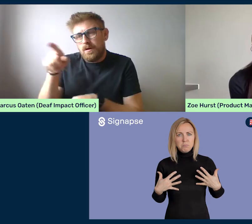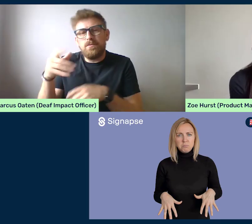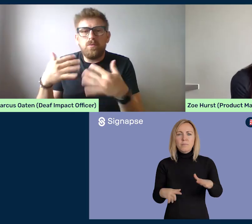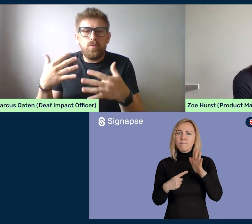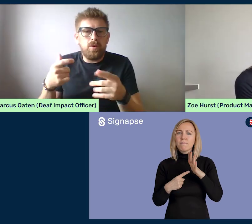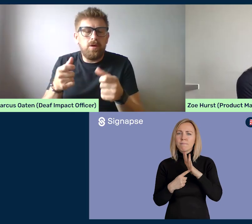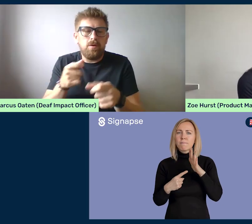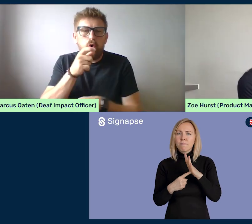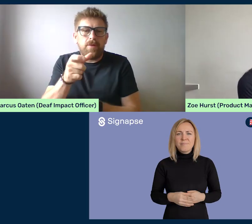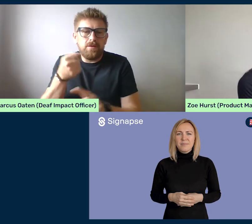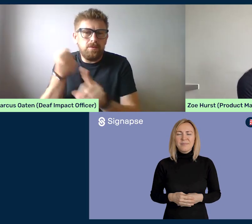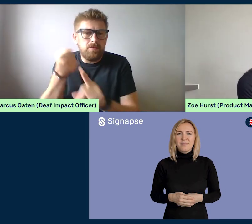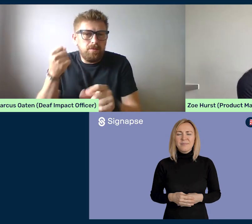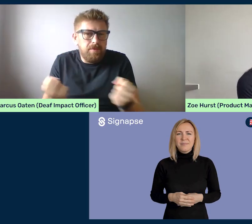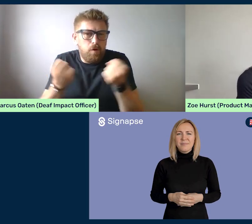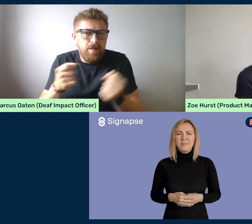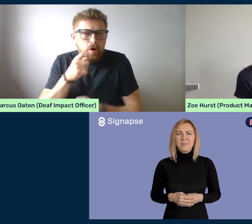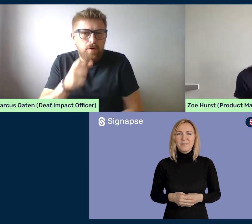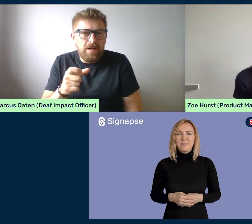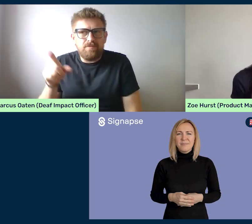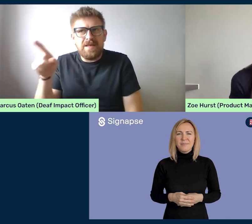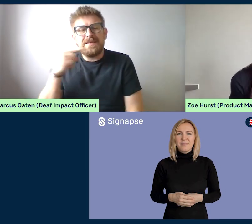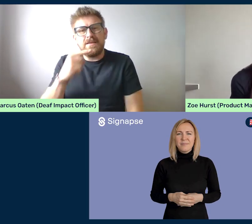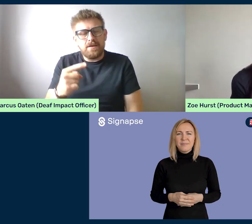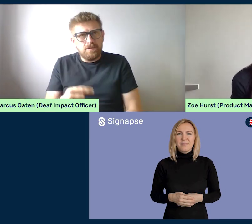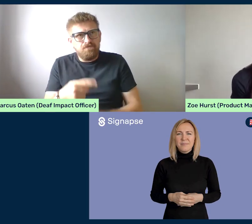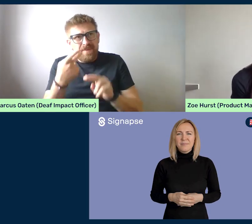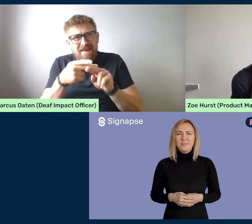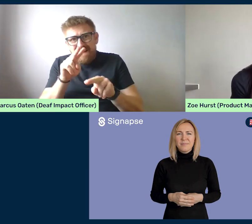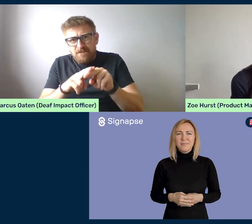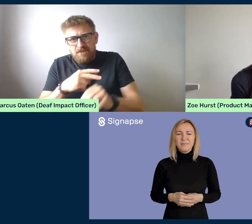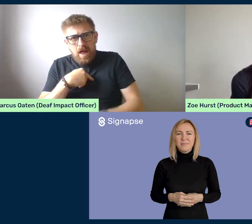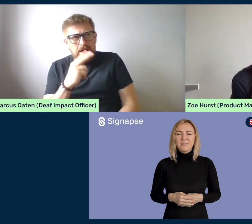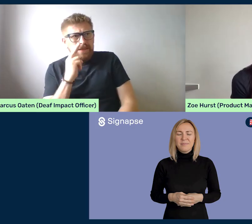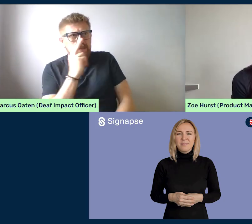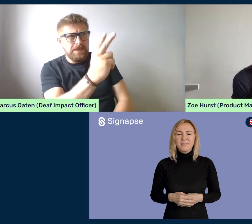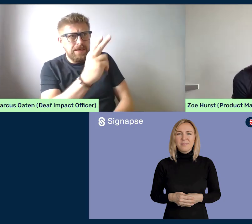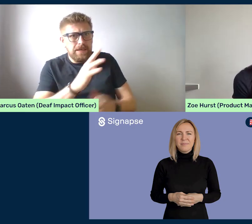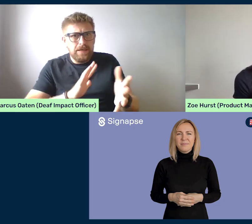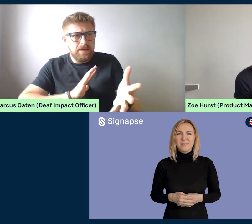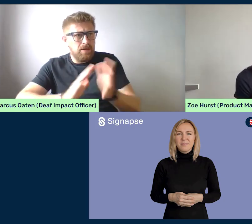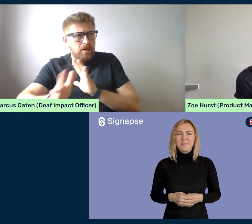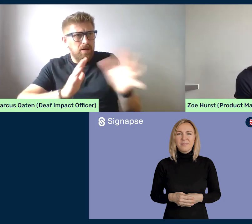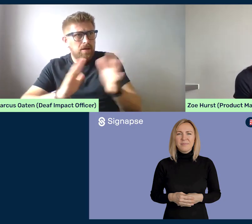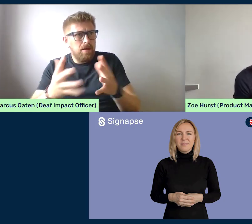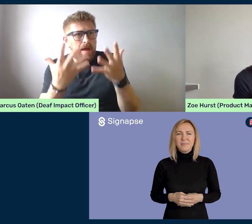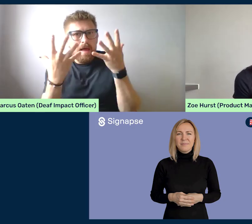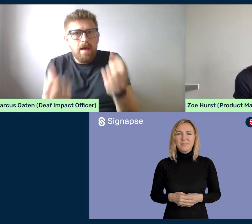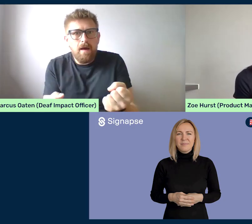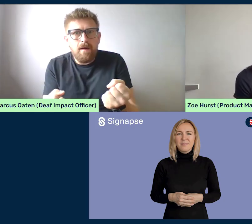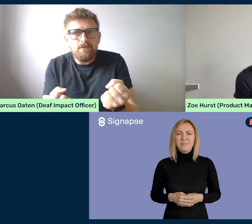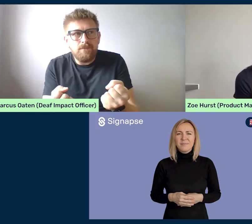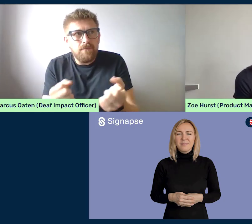that we interviewed last year, I mean, their comment really hit home. They said, if